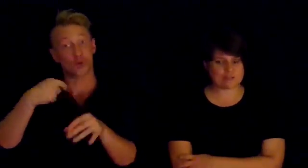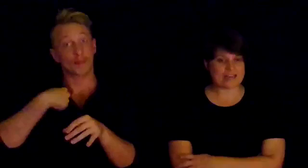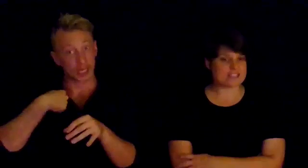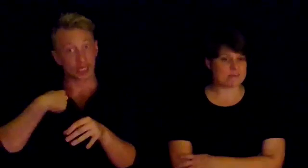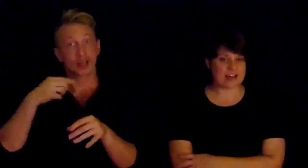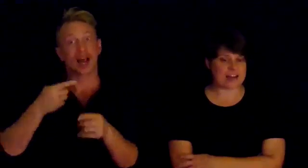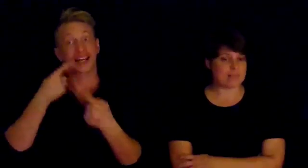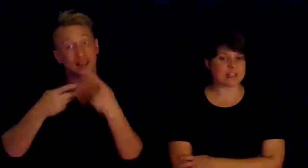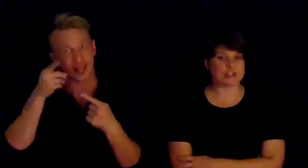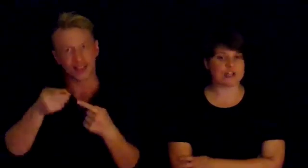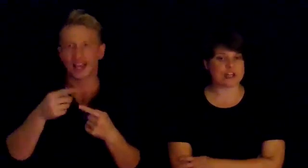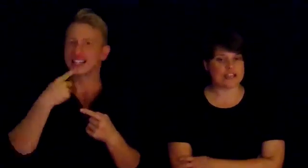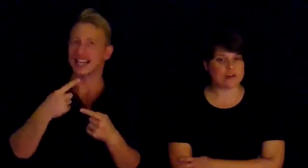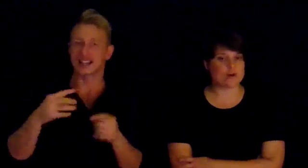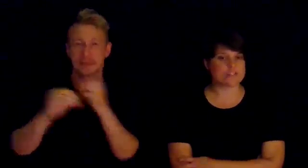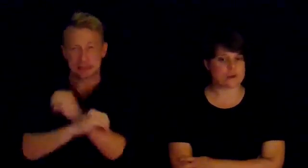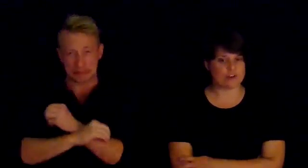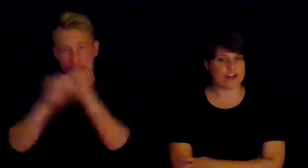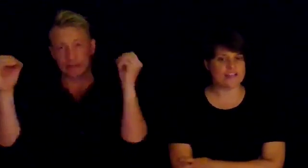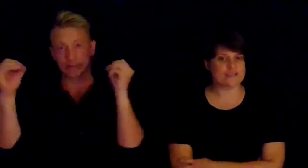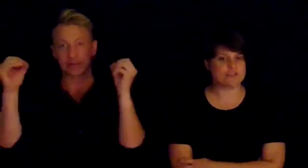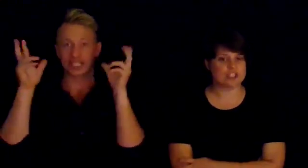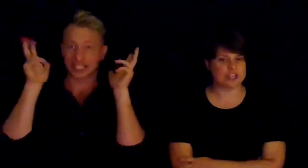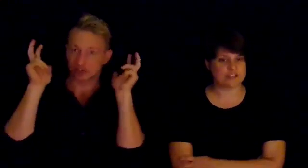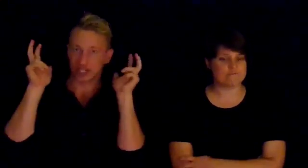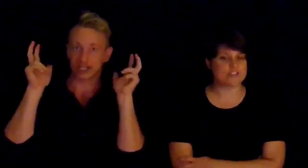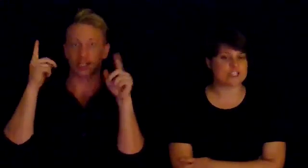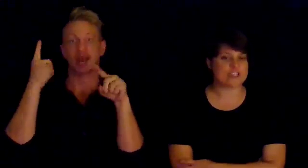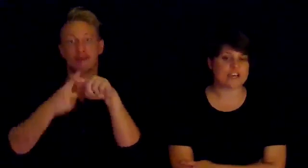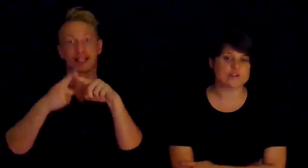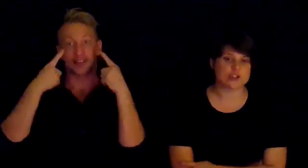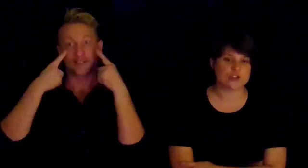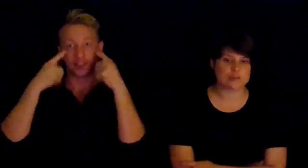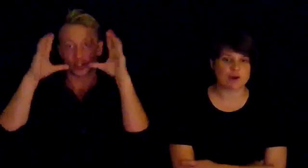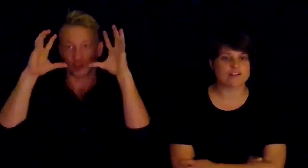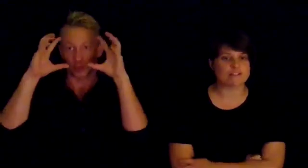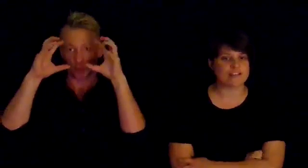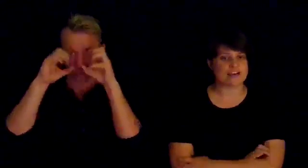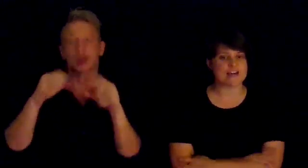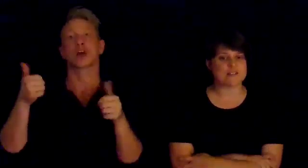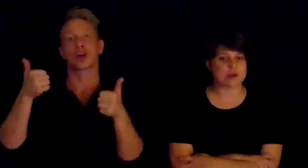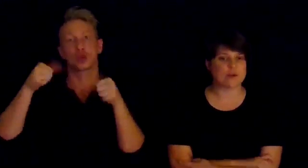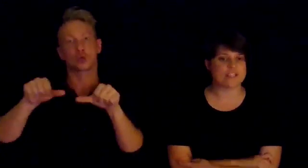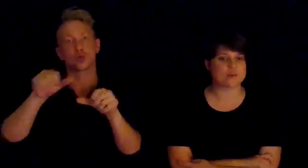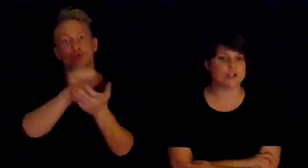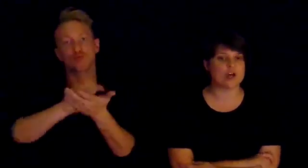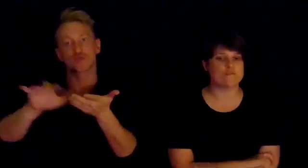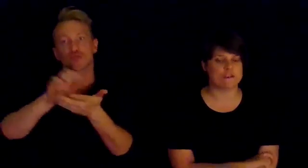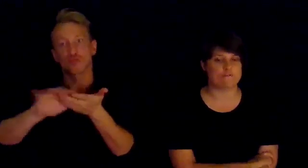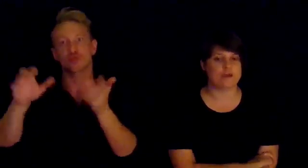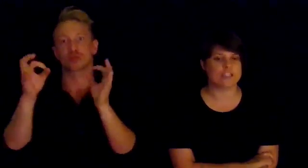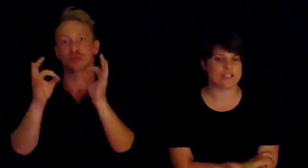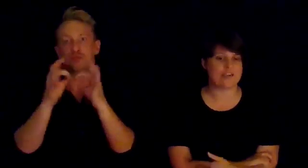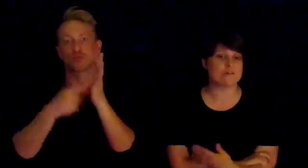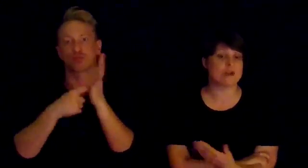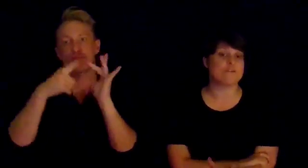You know, I explained to them that I had absolutely no hearing whatsoever and I had some degenerative vision and that I also used Braille and things like that. So I went into a lot